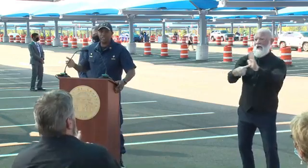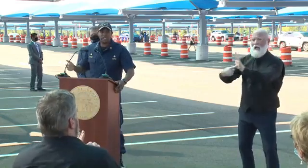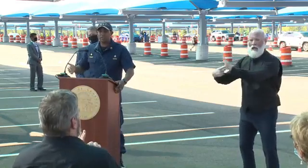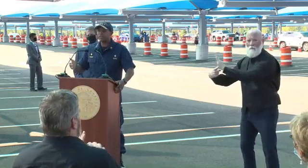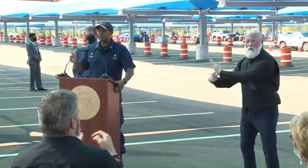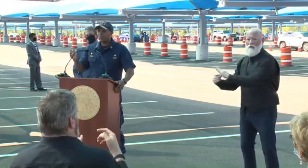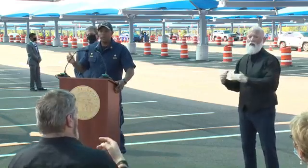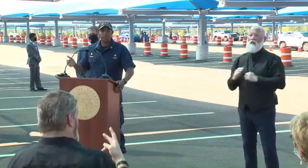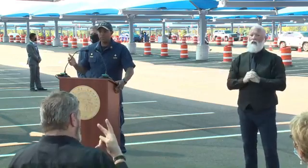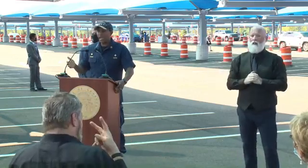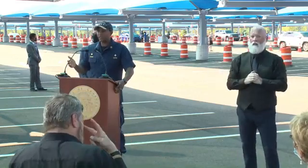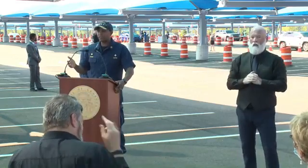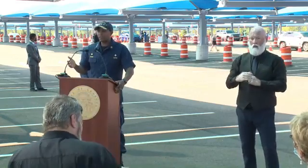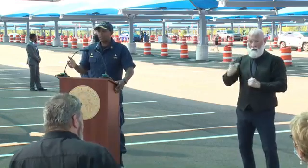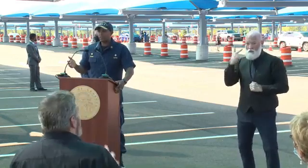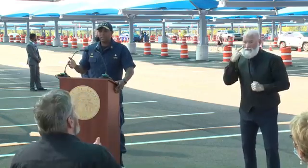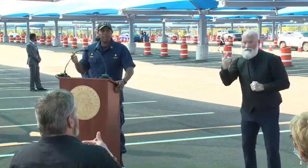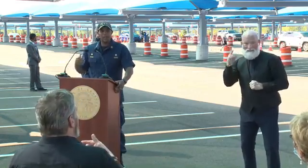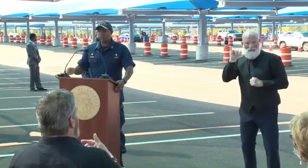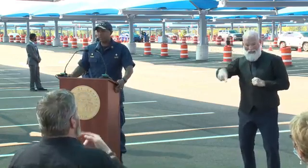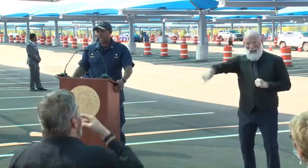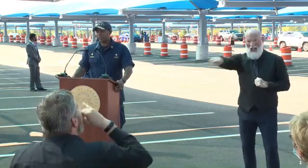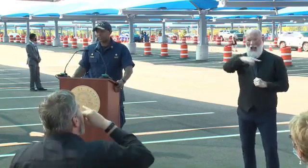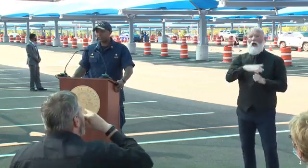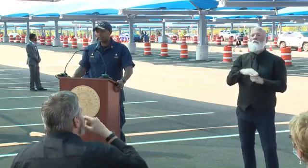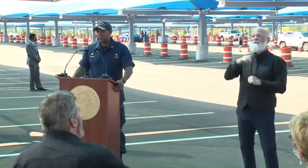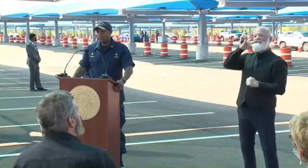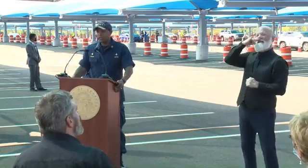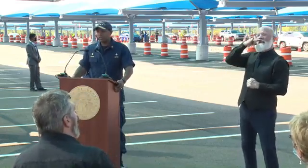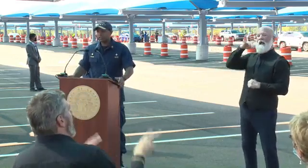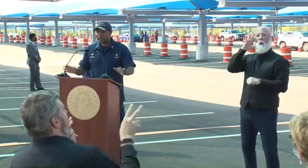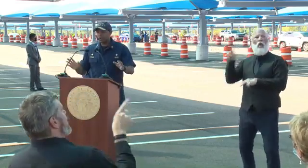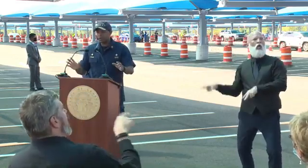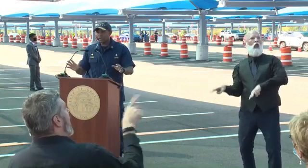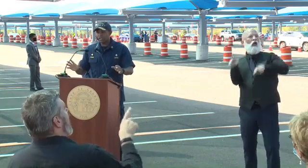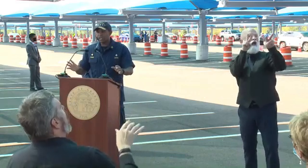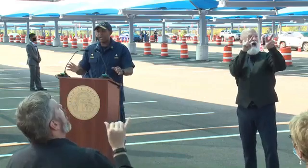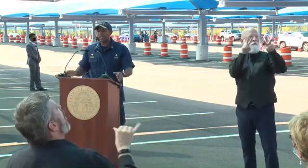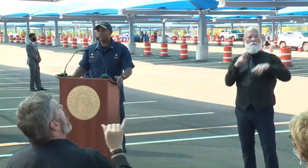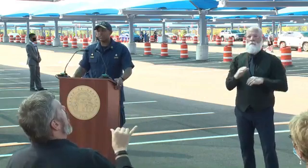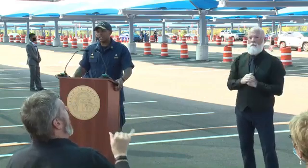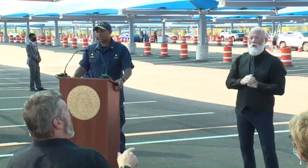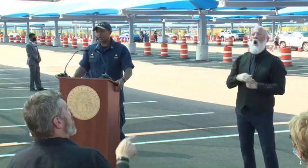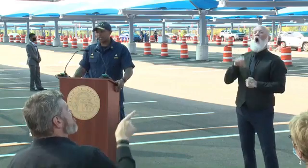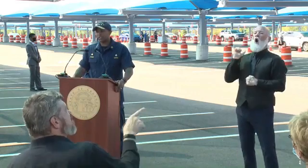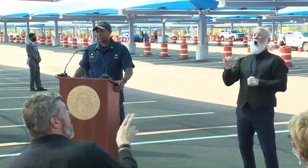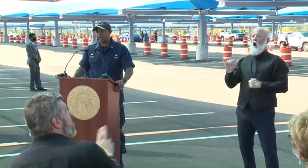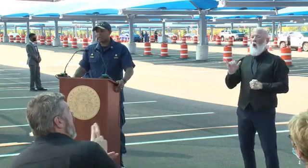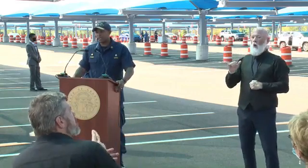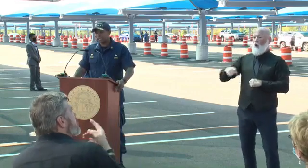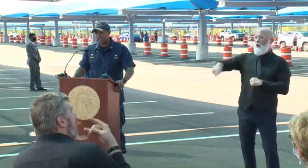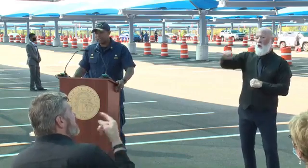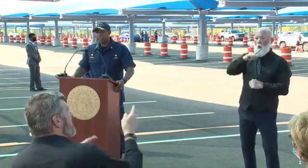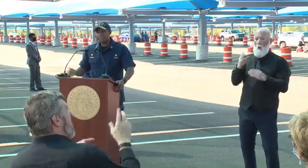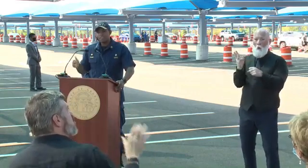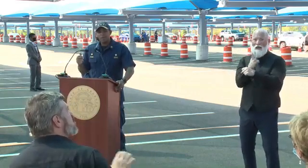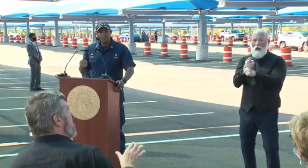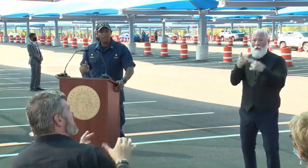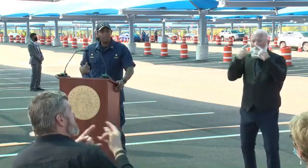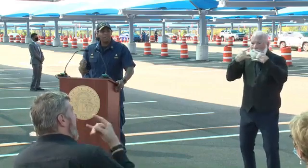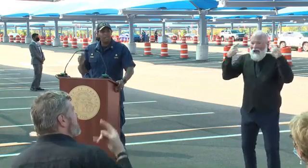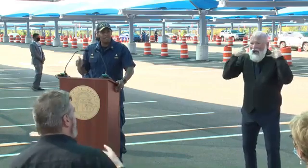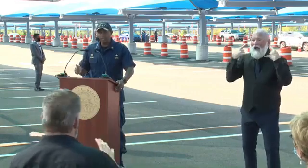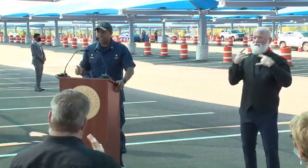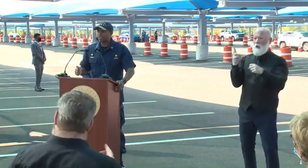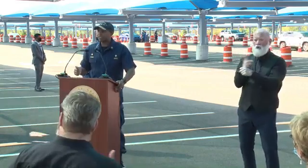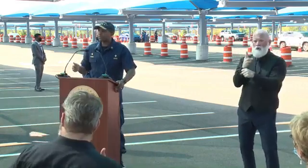lot more kids wearing masks than not wearing masks. So again, I understand the questions about a mandate,